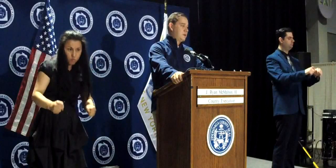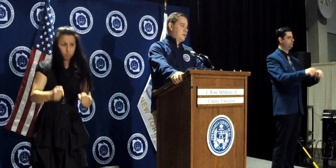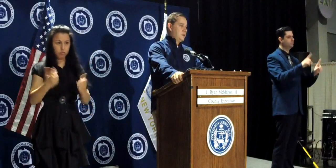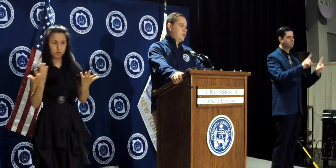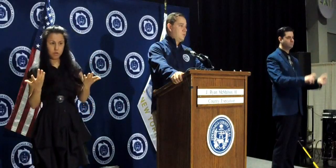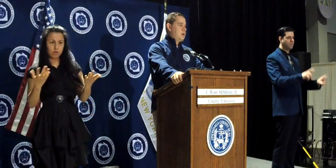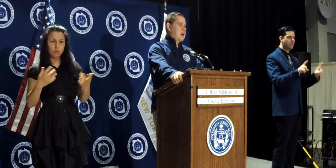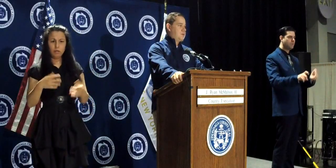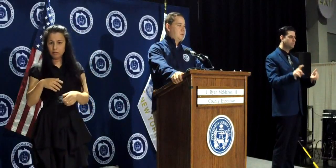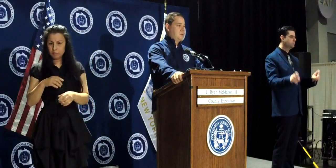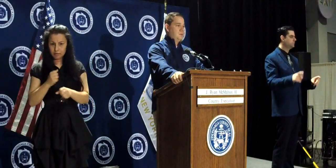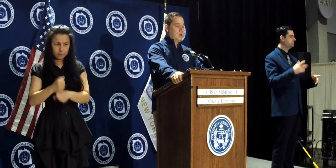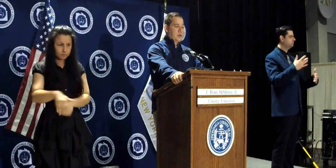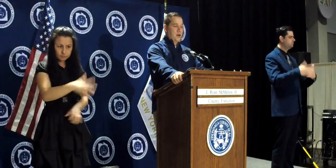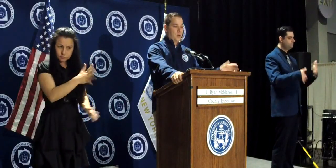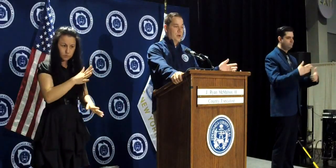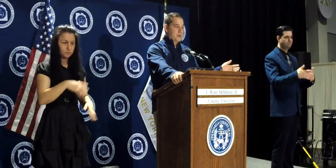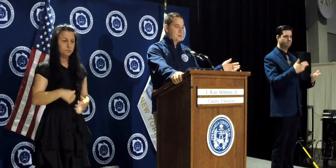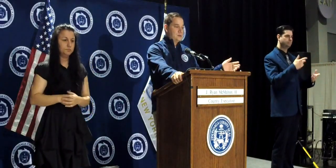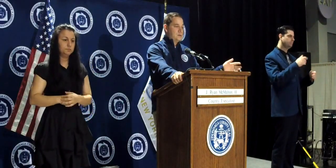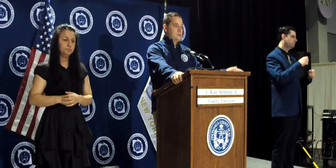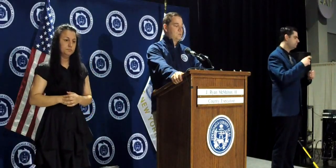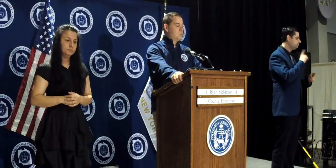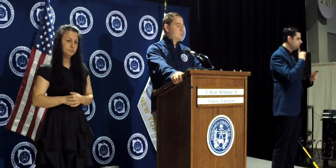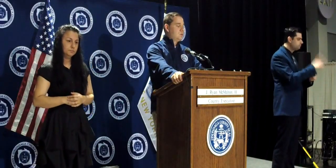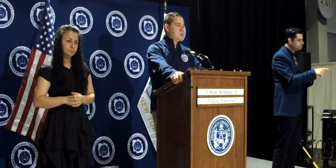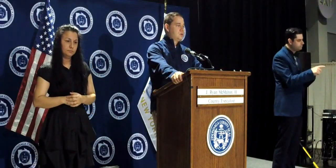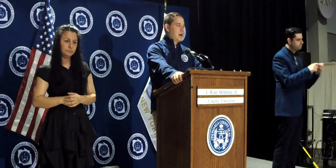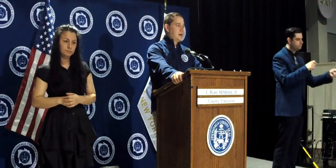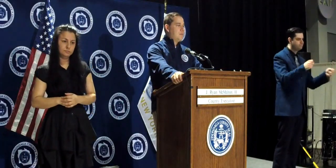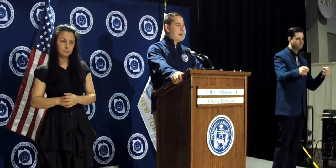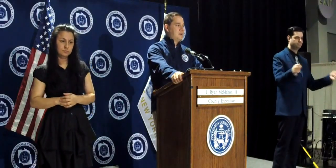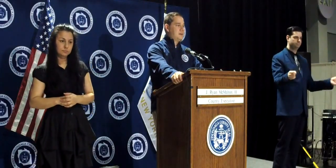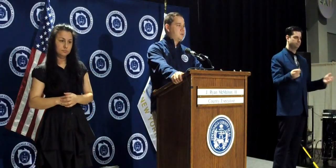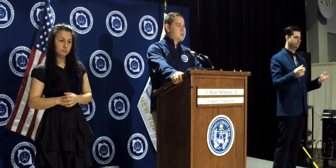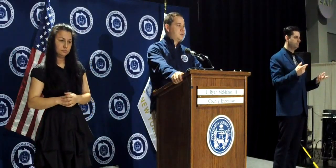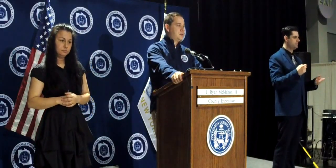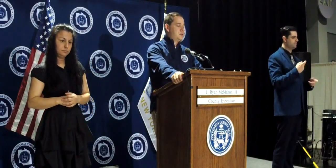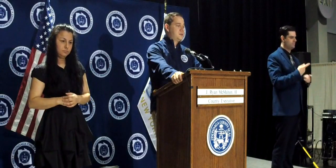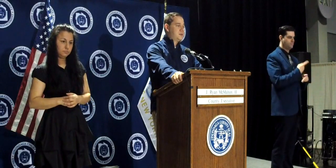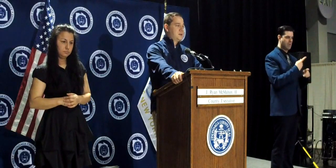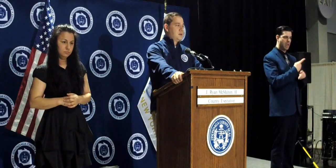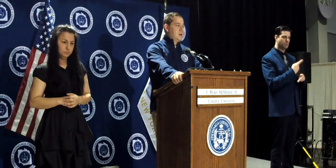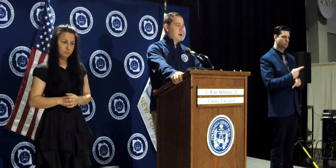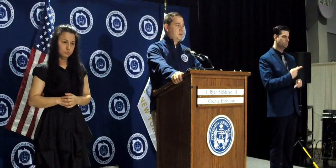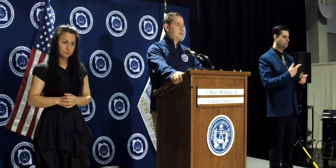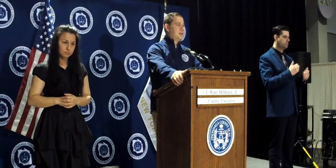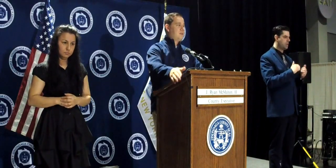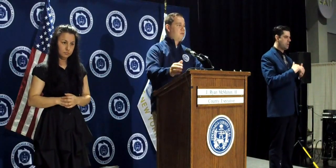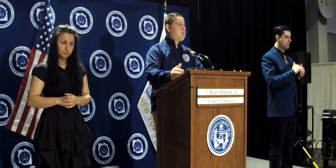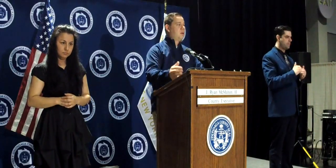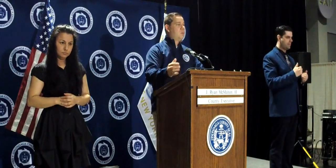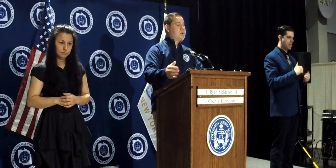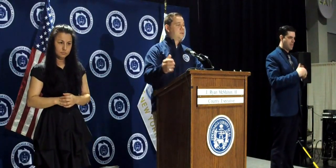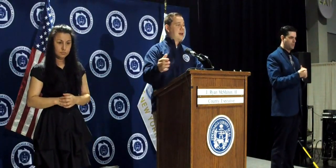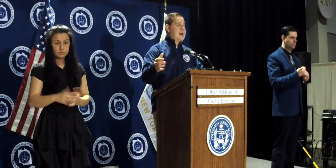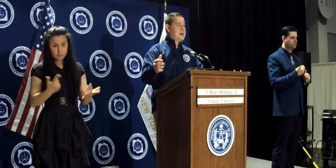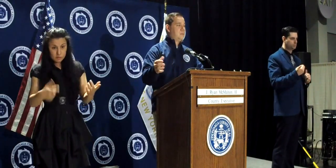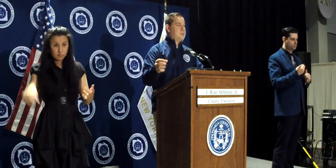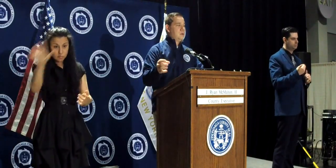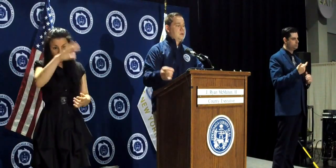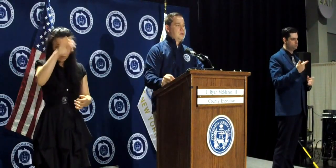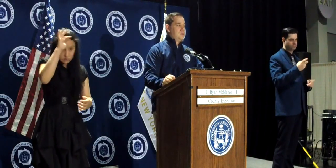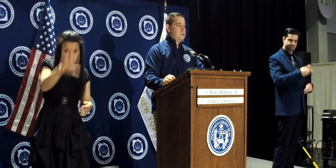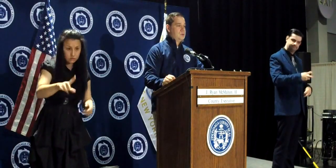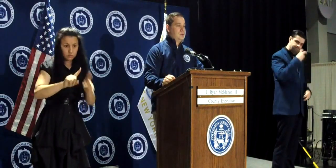is we have to look at other ways to try to impact on social distancing, to give everybody more